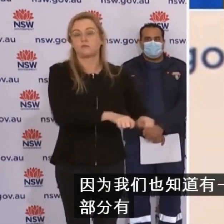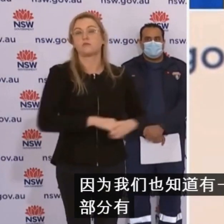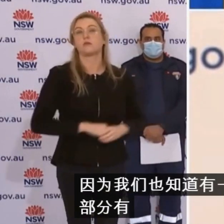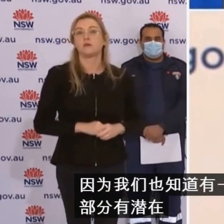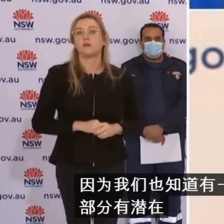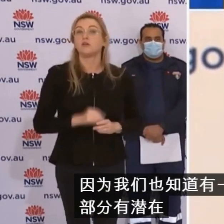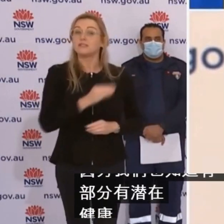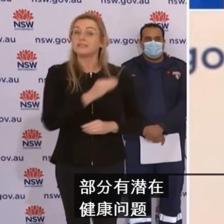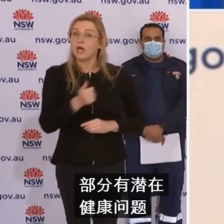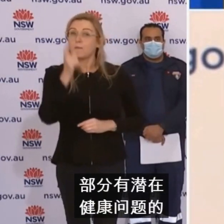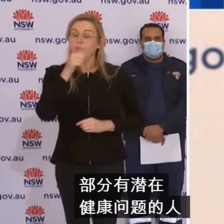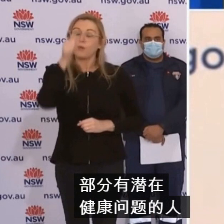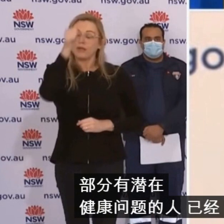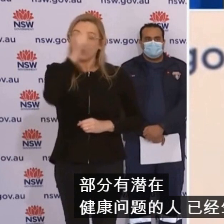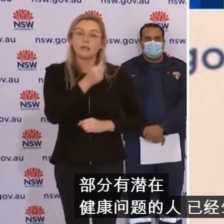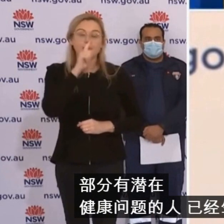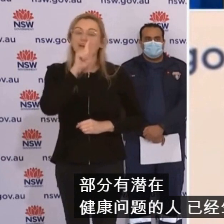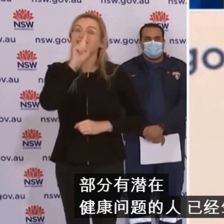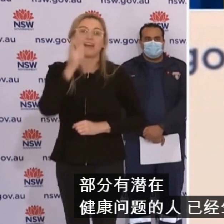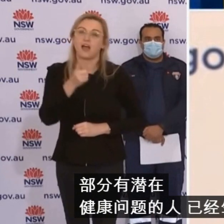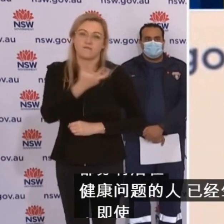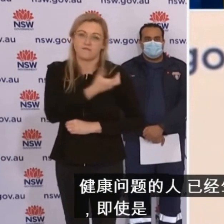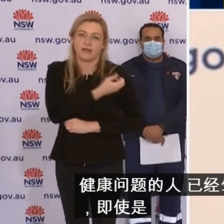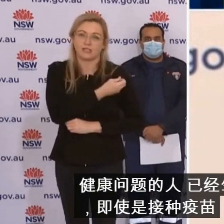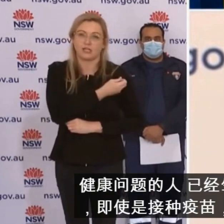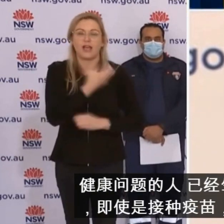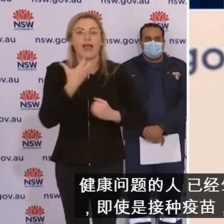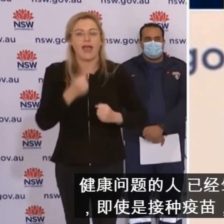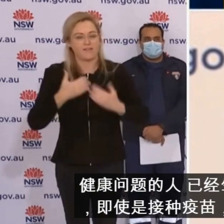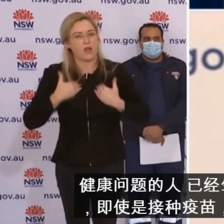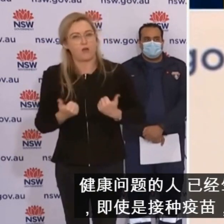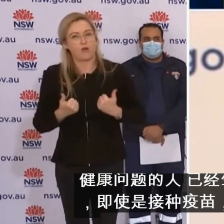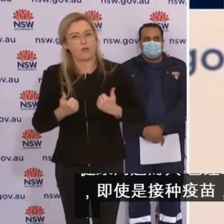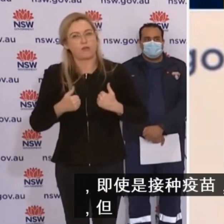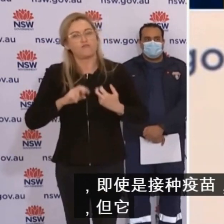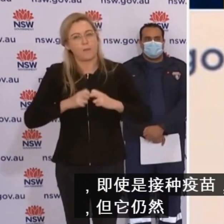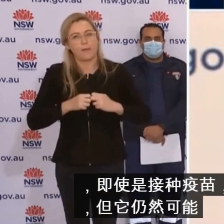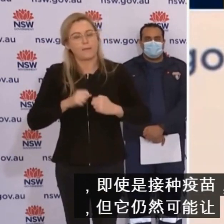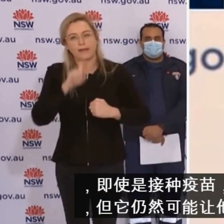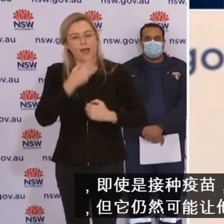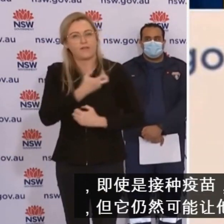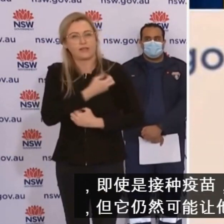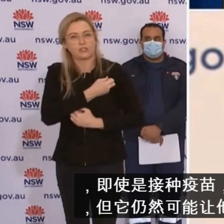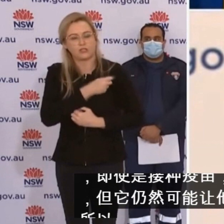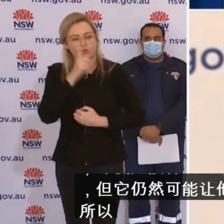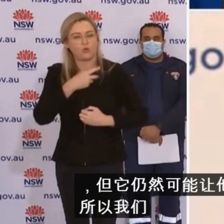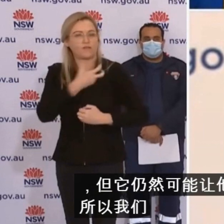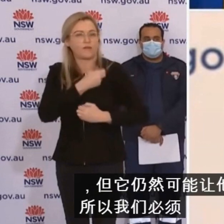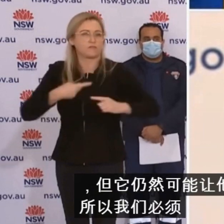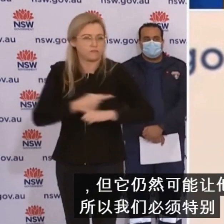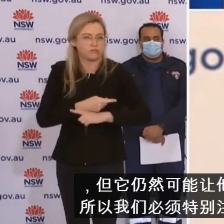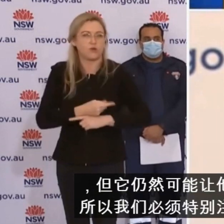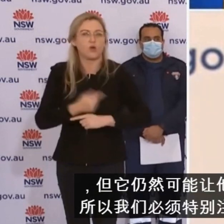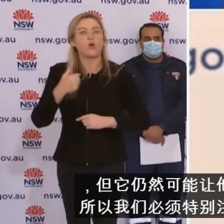people who have underlying health conditions, who are already ill, and even a vaccination, whilst it helps them, it may still cause them grief. And so we have to